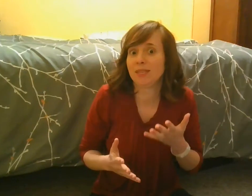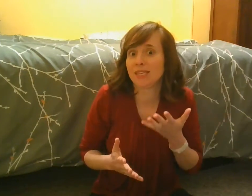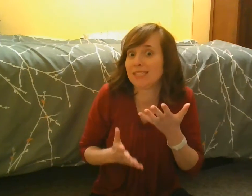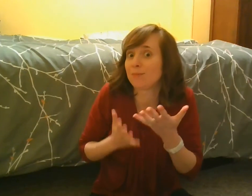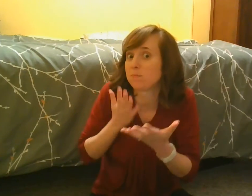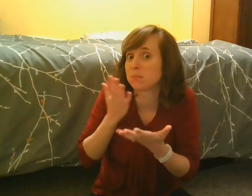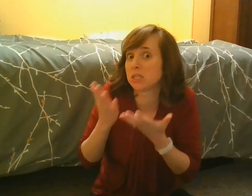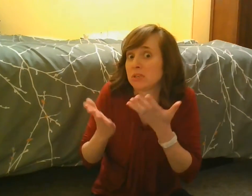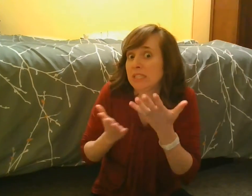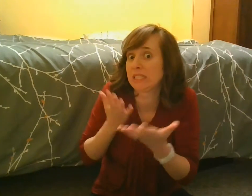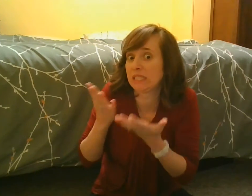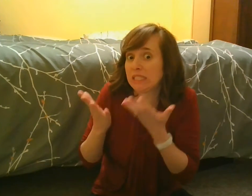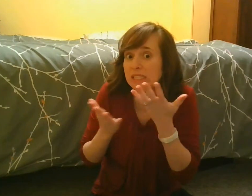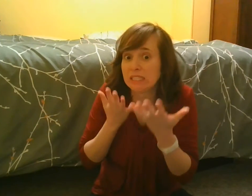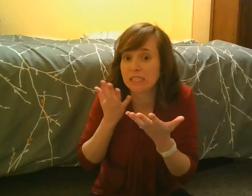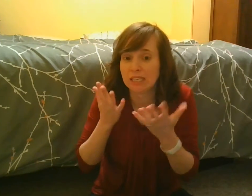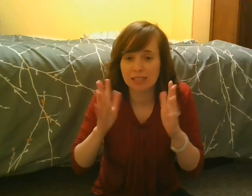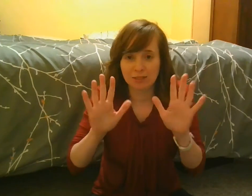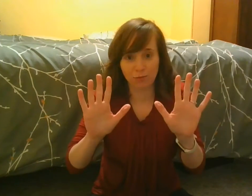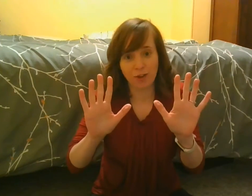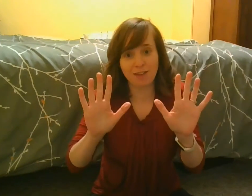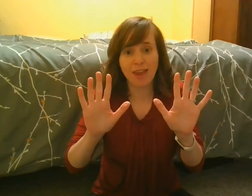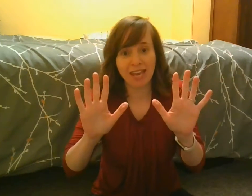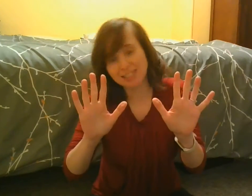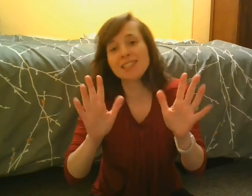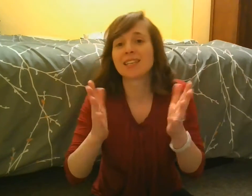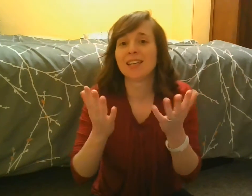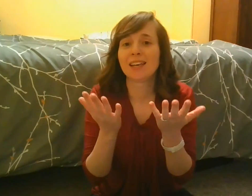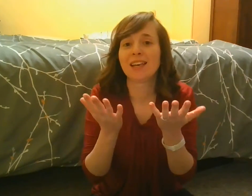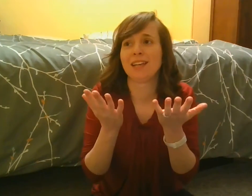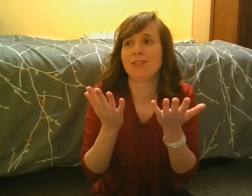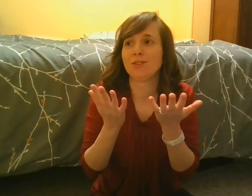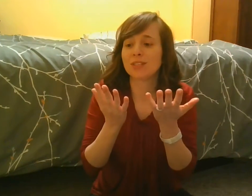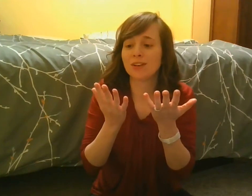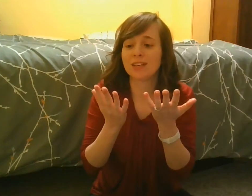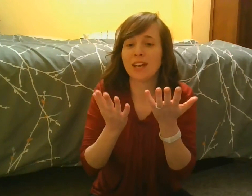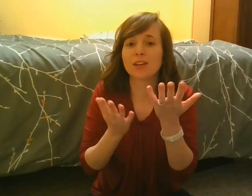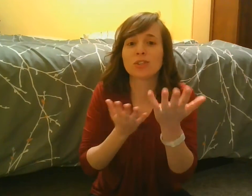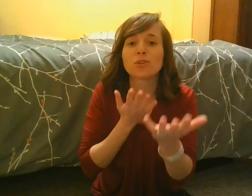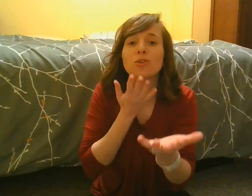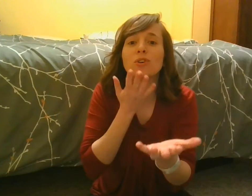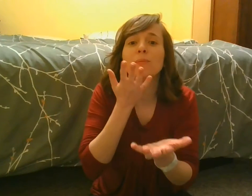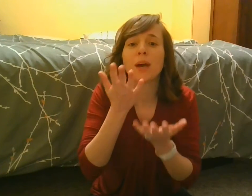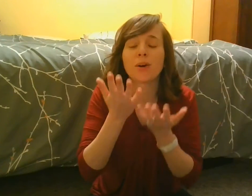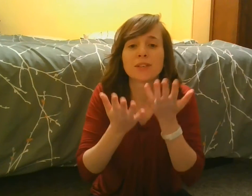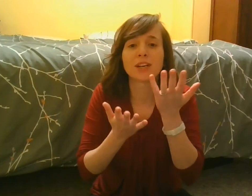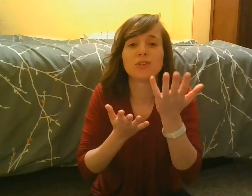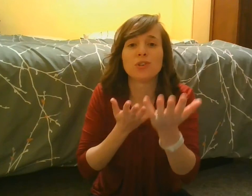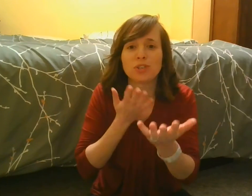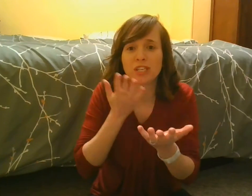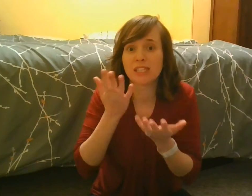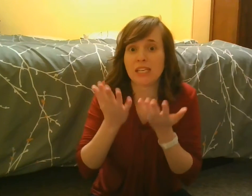is embarrassing. So 5 hands, and you're just going to kind of circle them out under your chin, like,